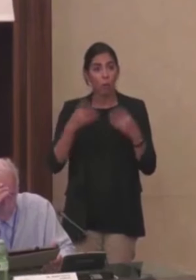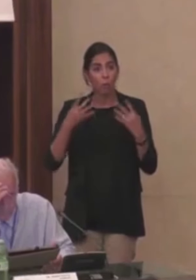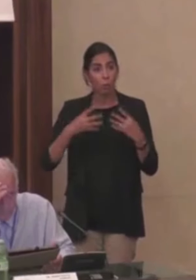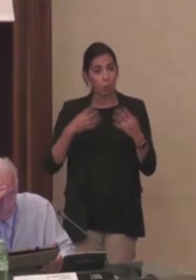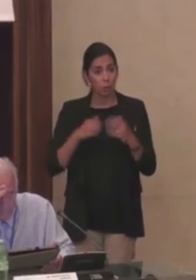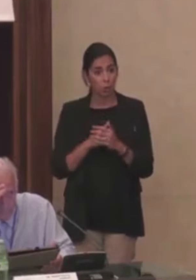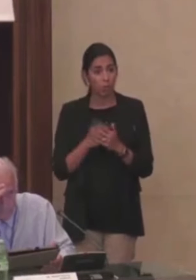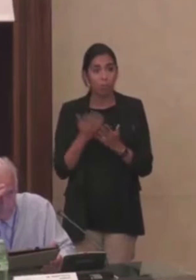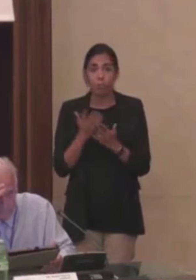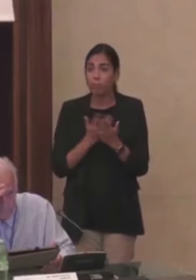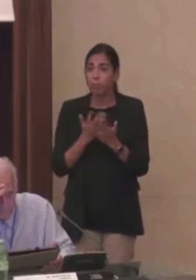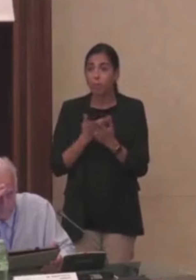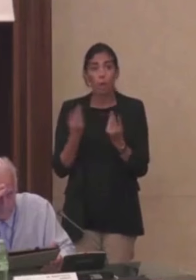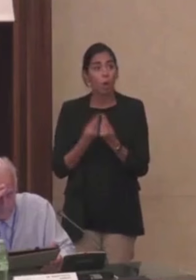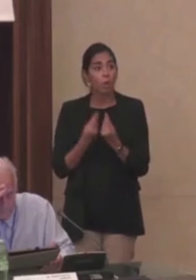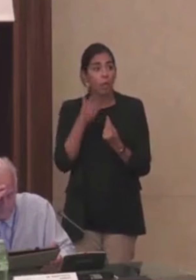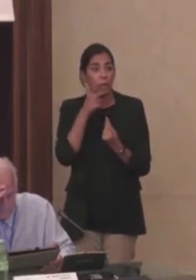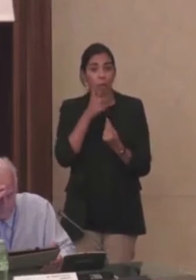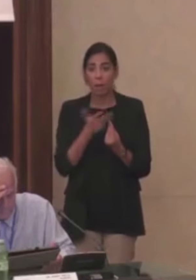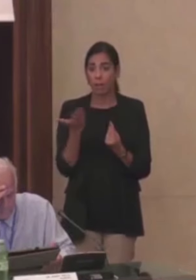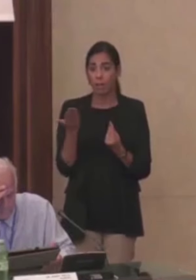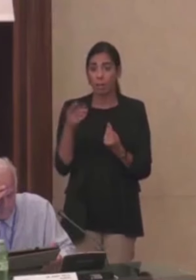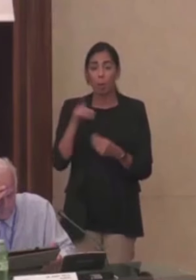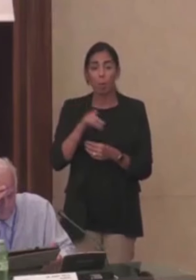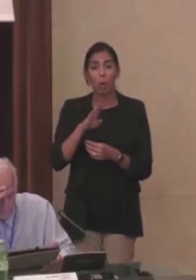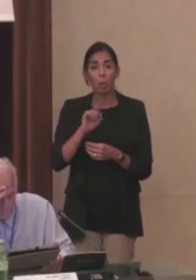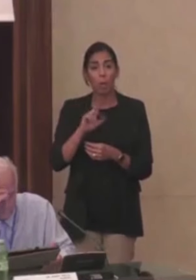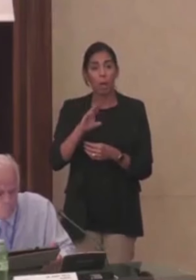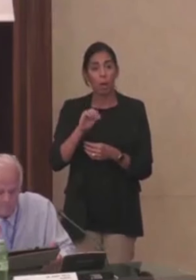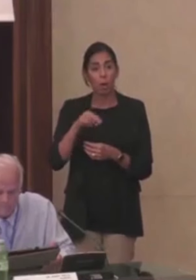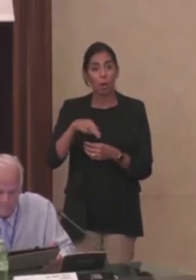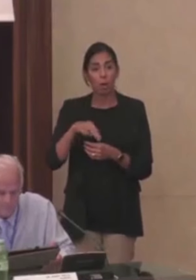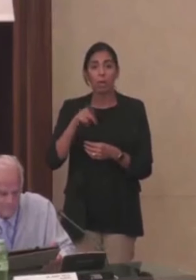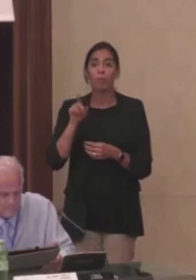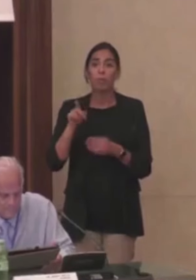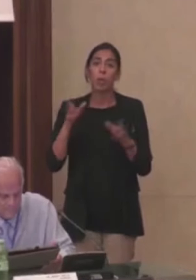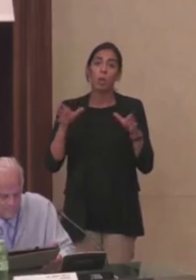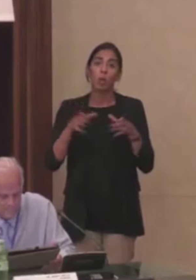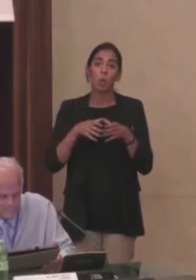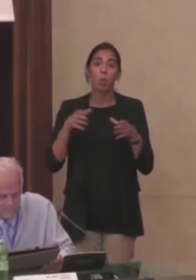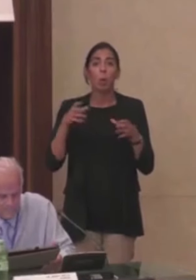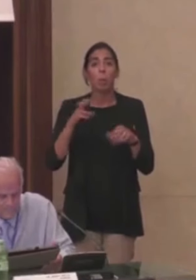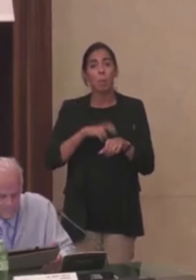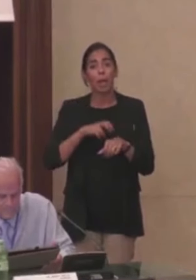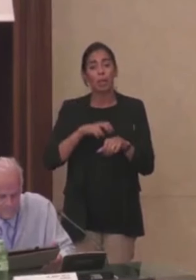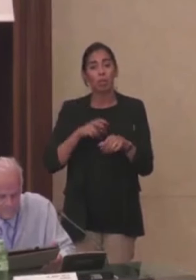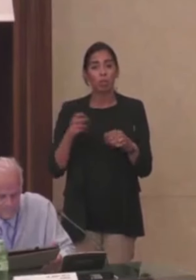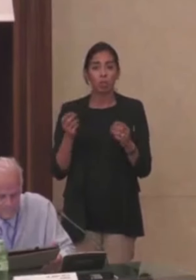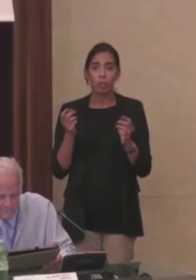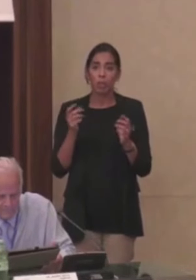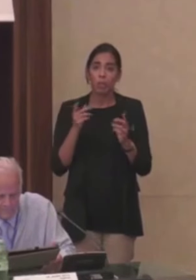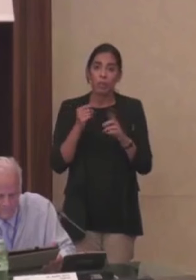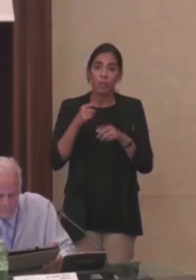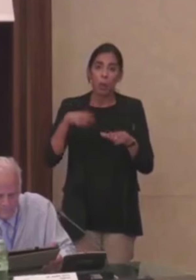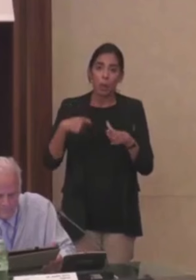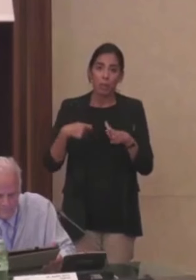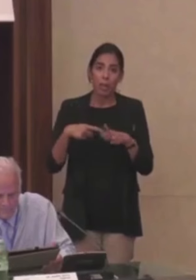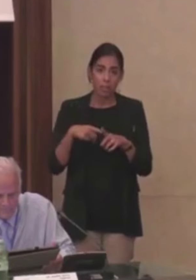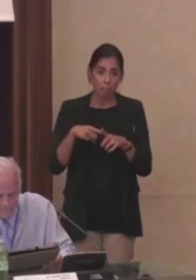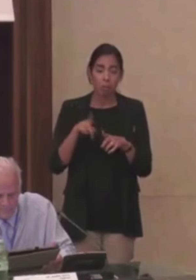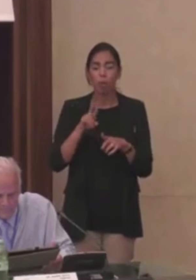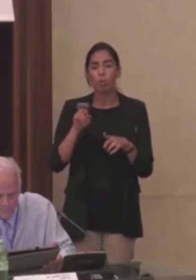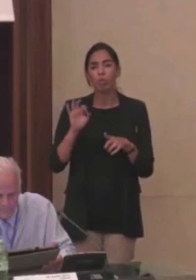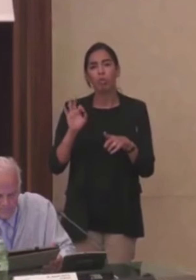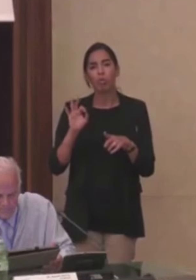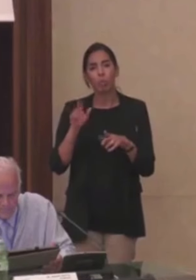know. My colleague, Paolo Baron, mentioned it for the first time. He belongs to doctors from Friuli Venezia